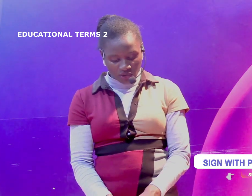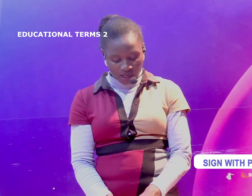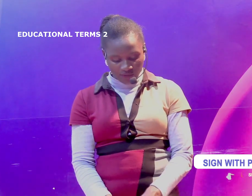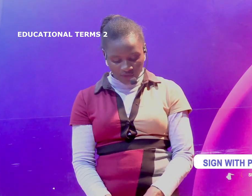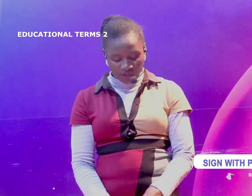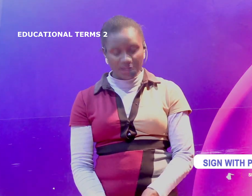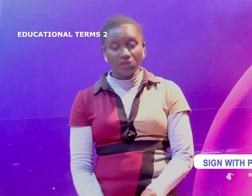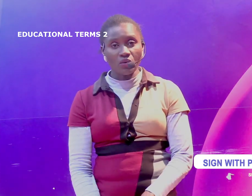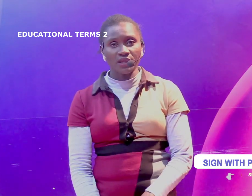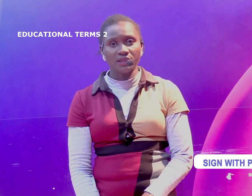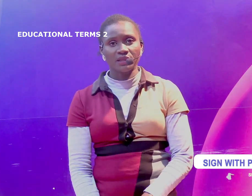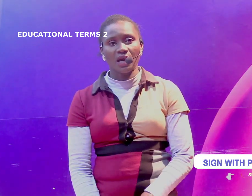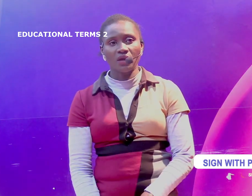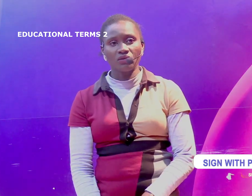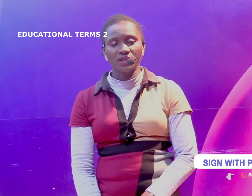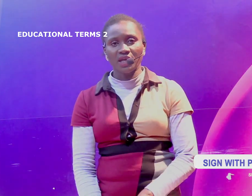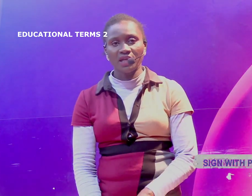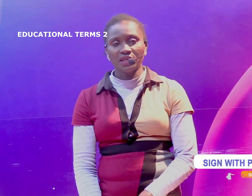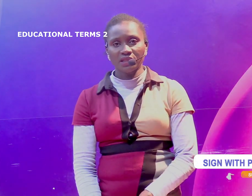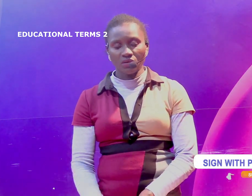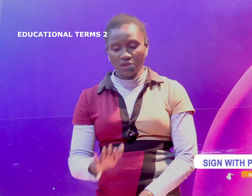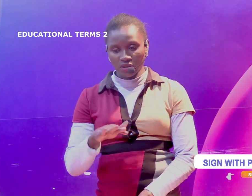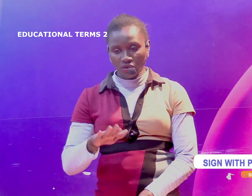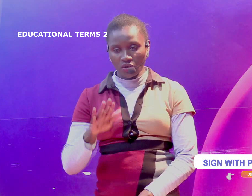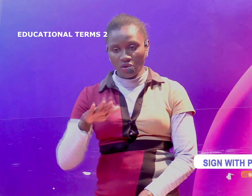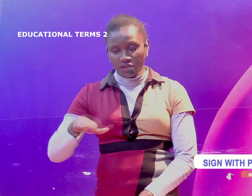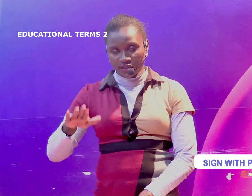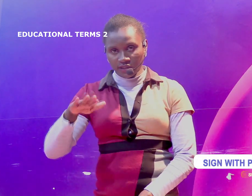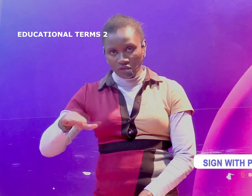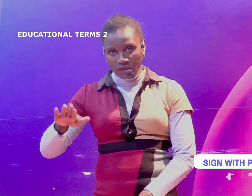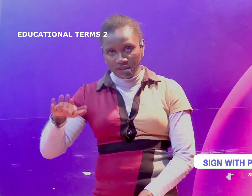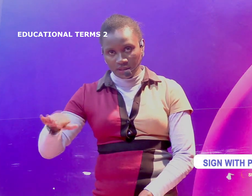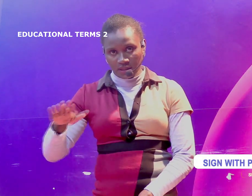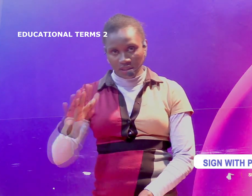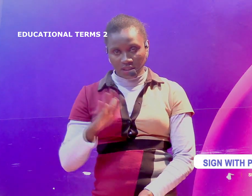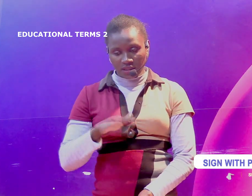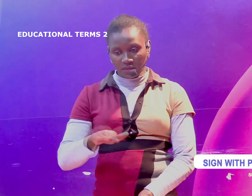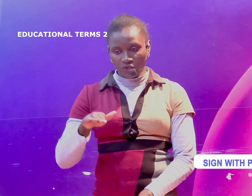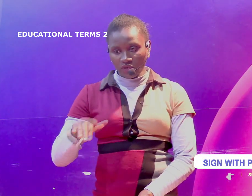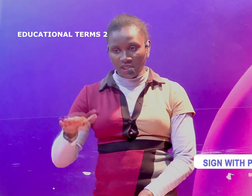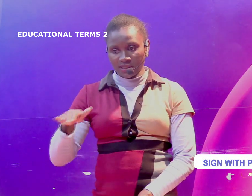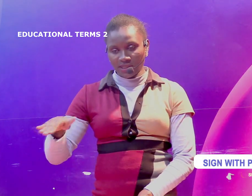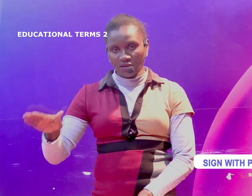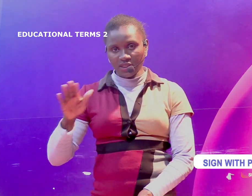have sequence. How do we sign sequence? So sequence, it is moving in a sequence.